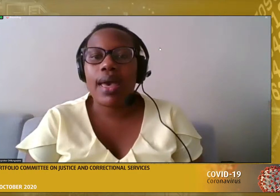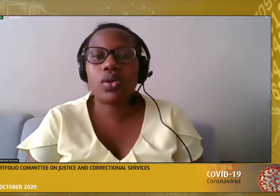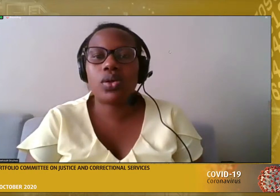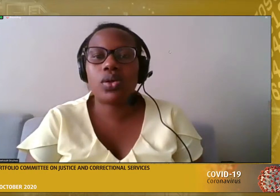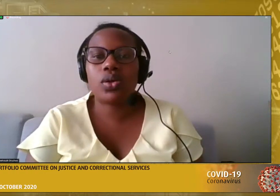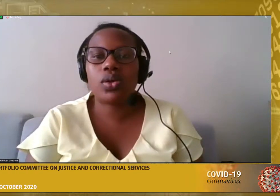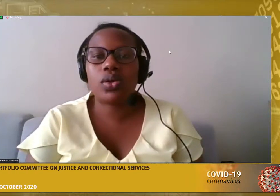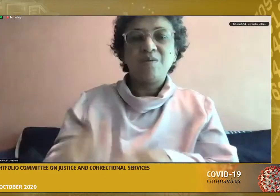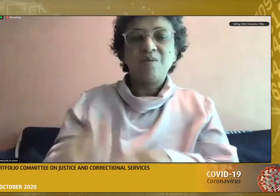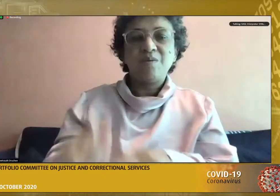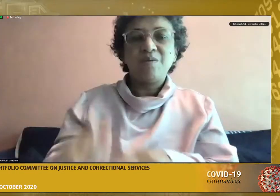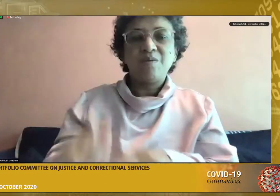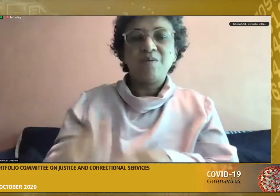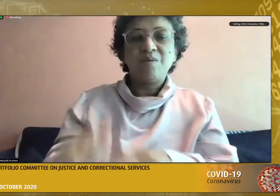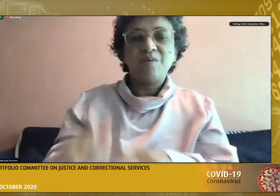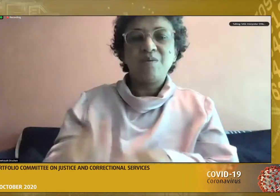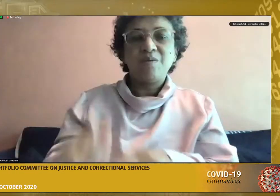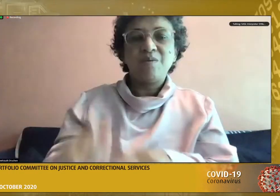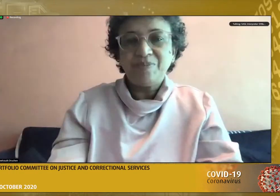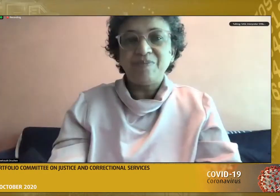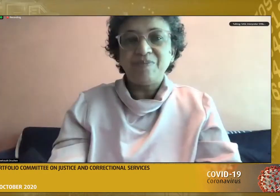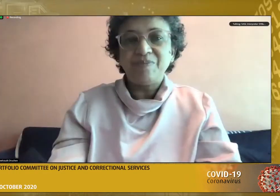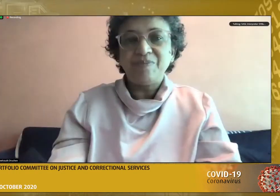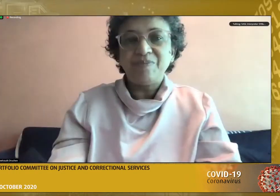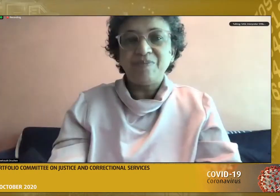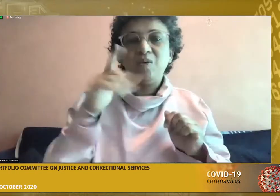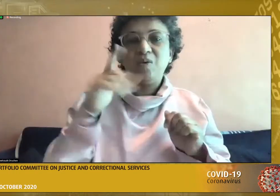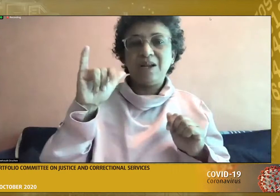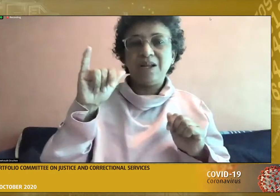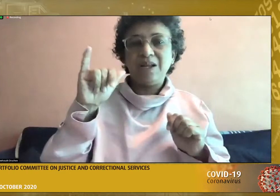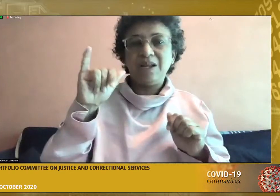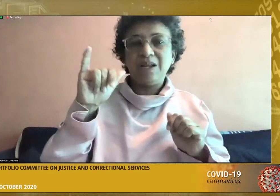And also thank you to Ms. Vetten.